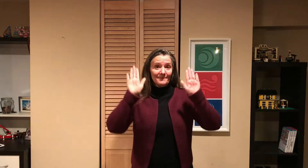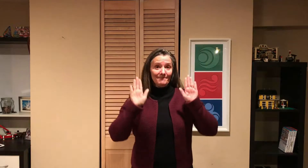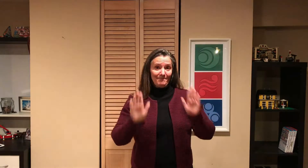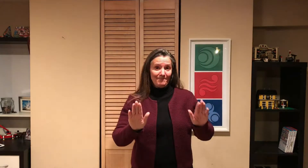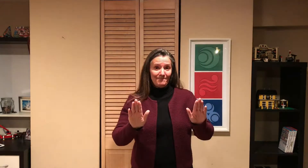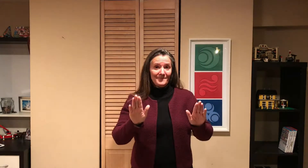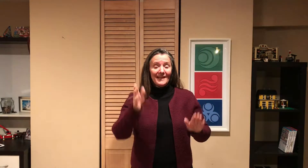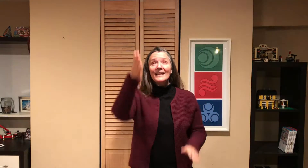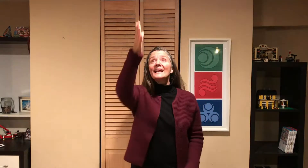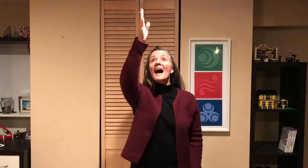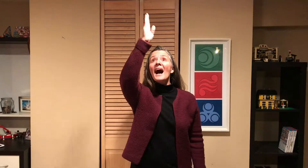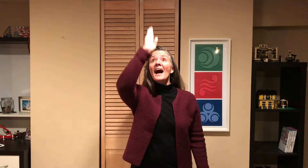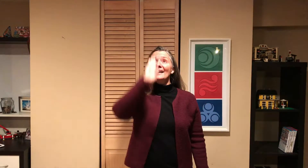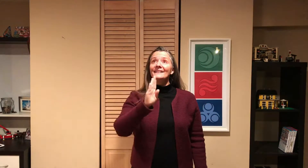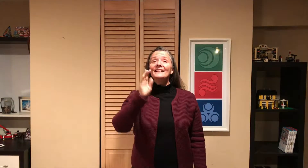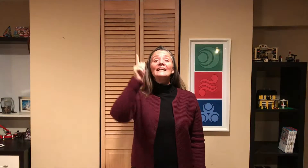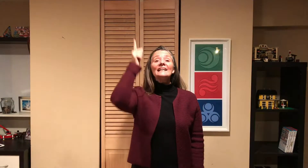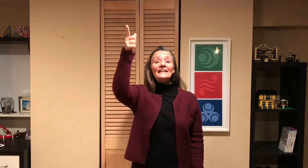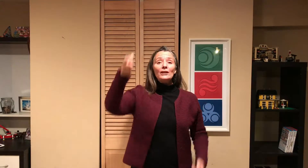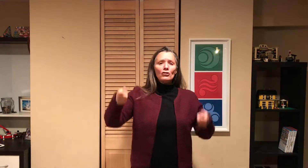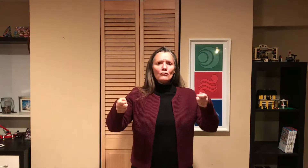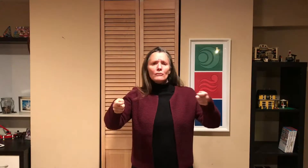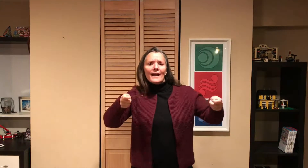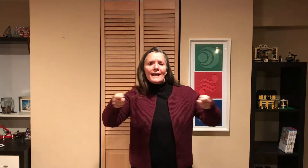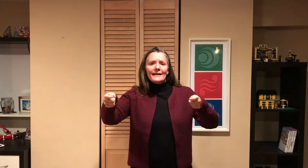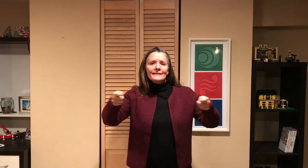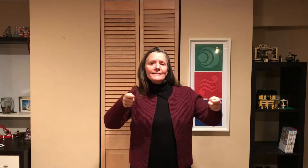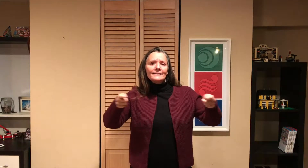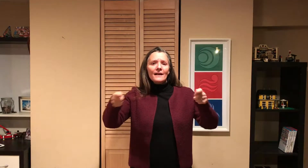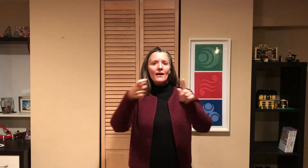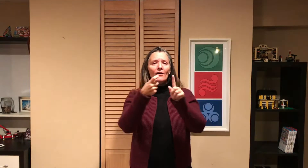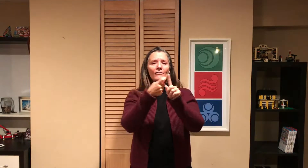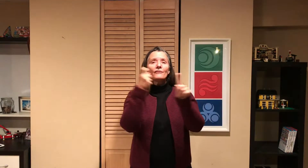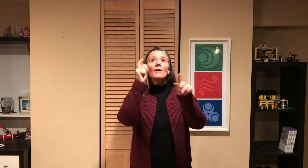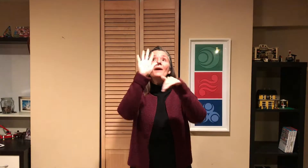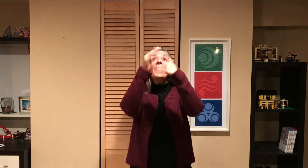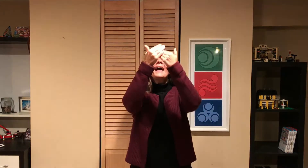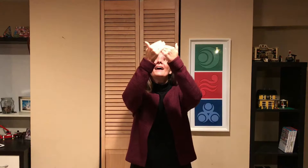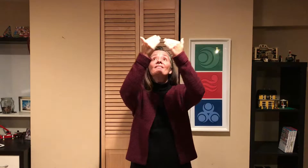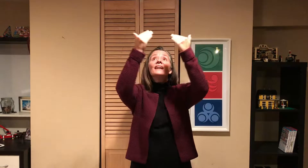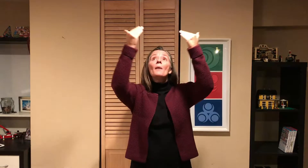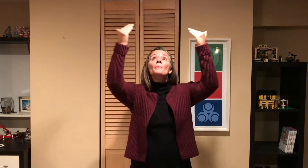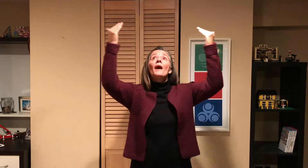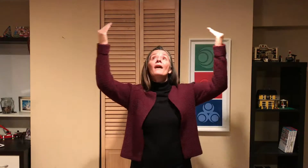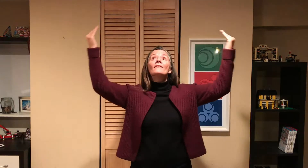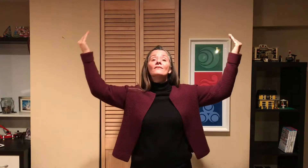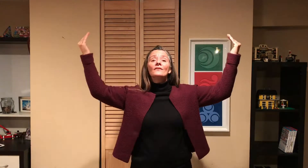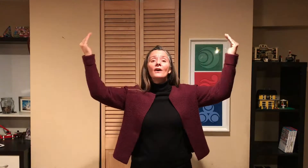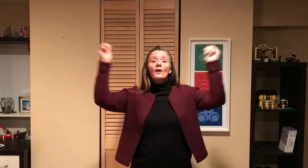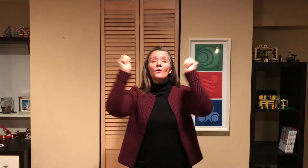awesome God. He reigns from heaven above